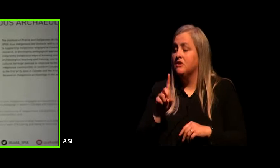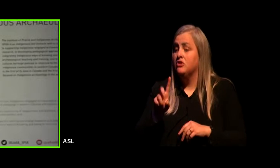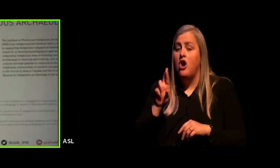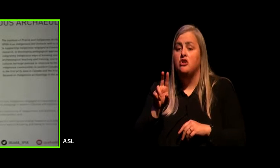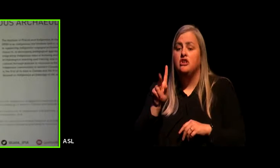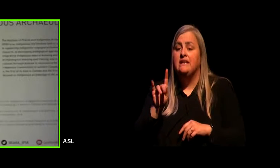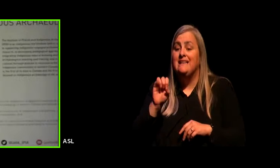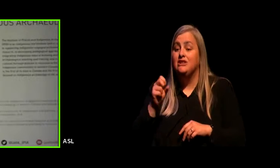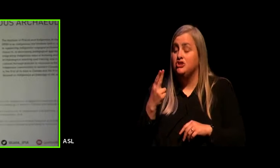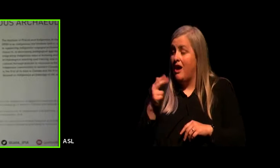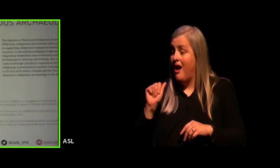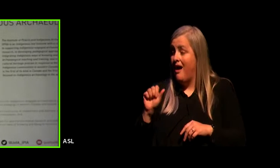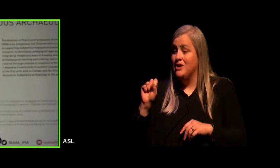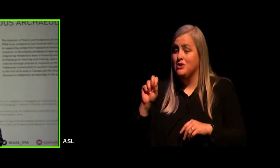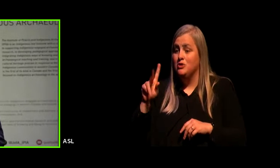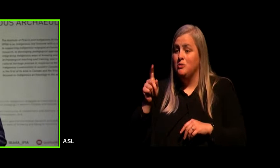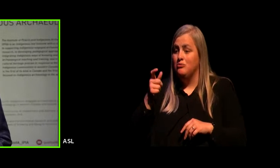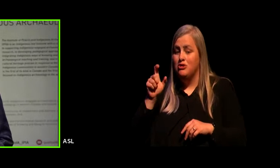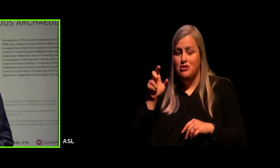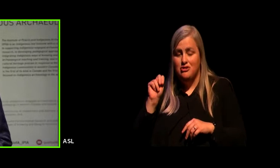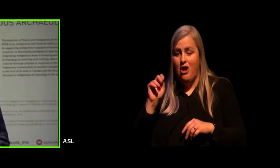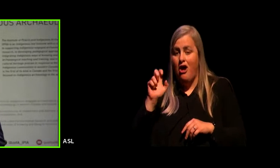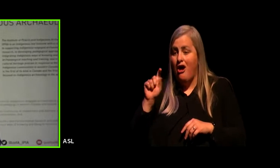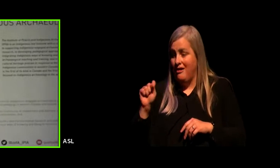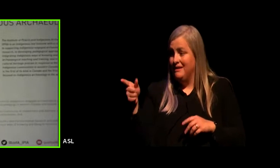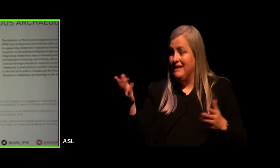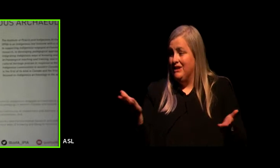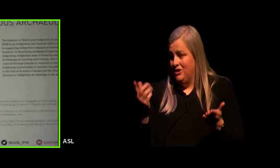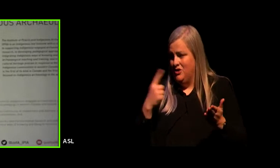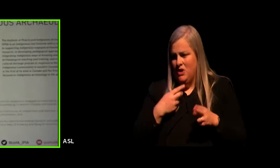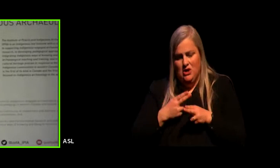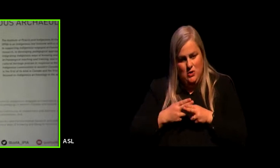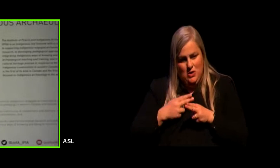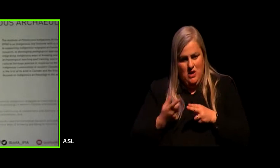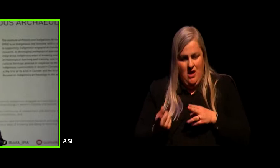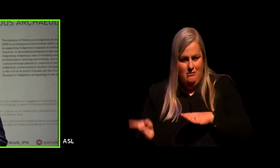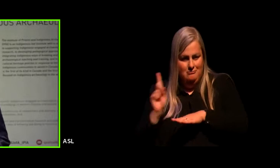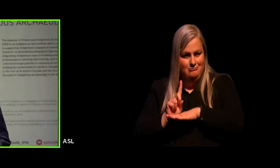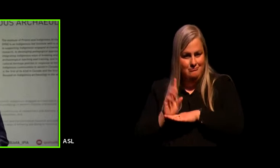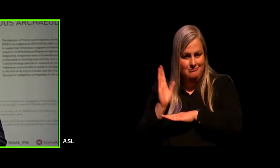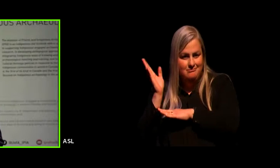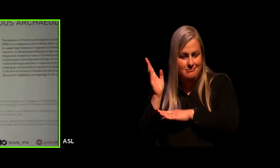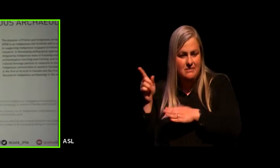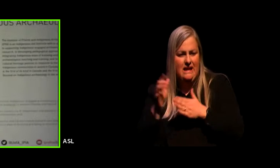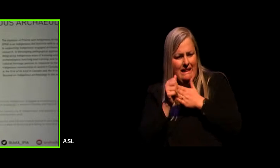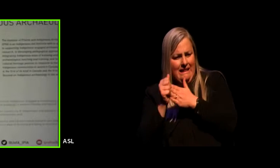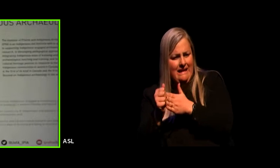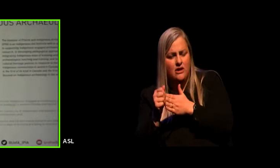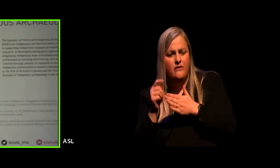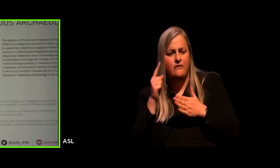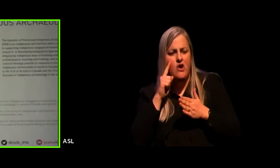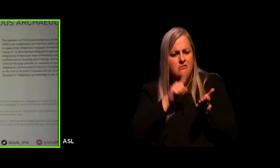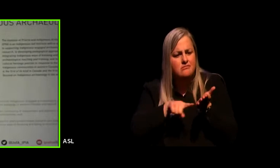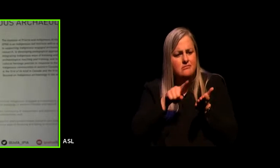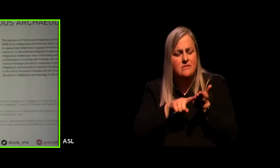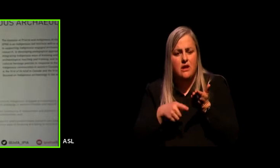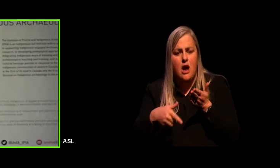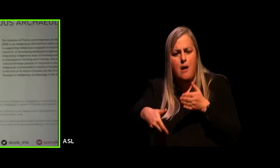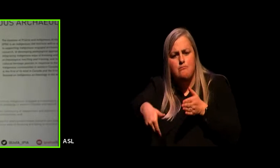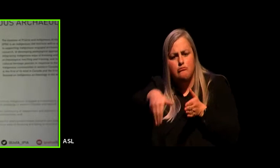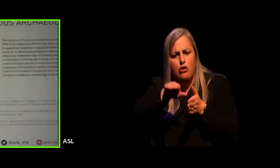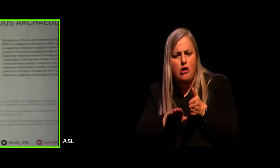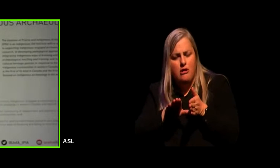here. Kisha, wave your hand. And we will hear from Kisha shortly. She is the leading figure in the search for burial sites at former residential